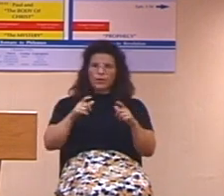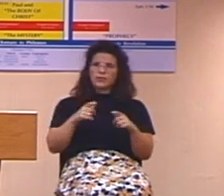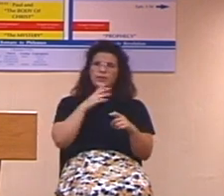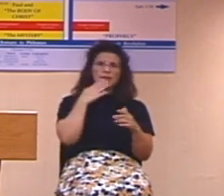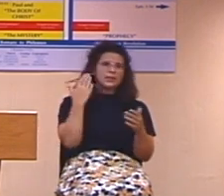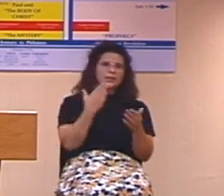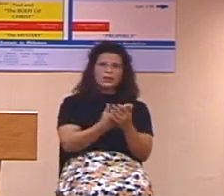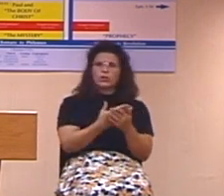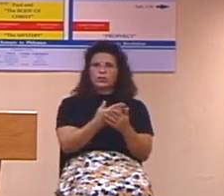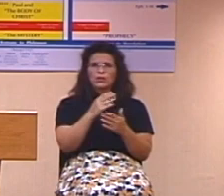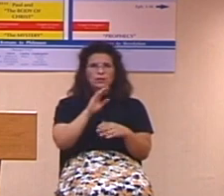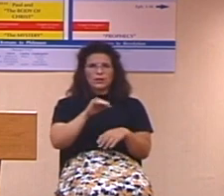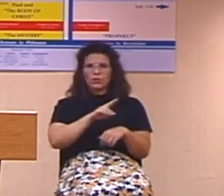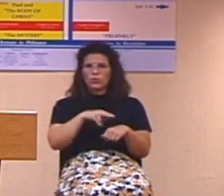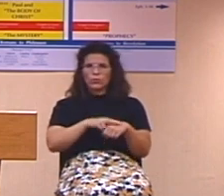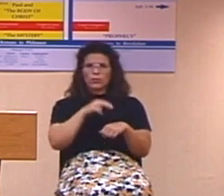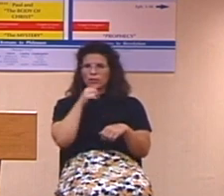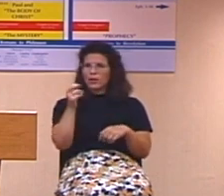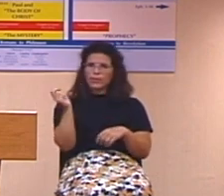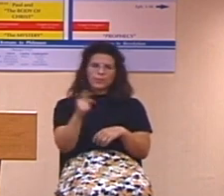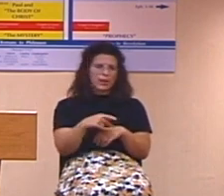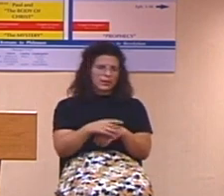thank goodness normal's not coming back.